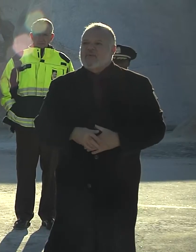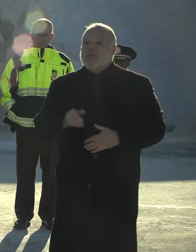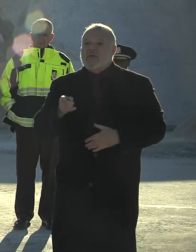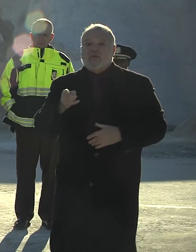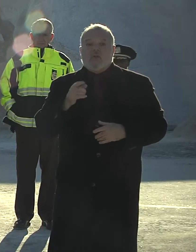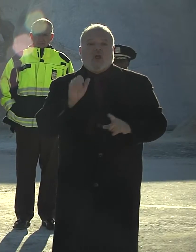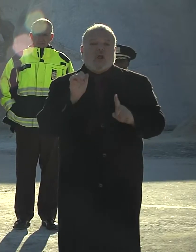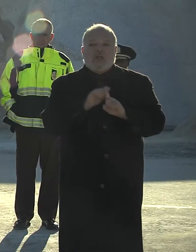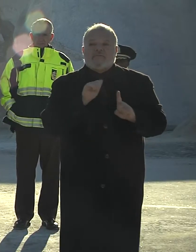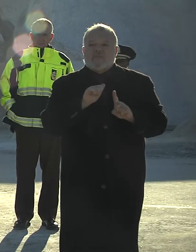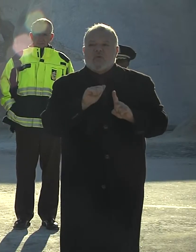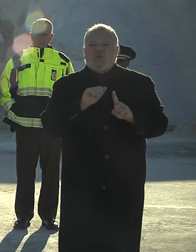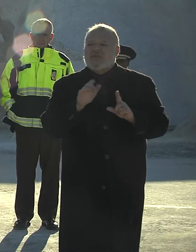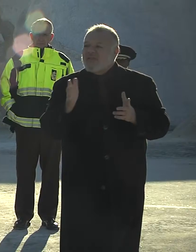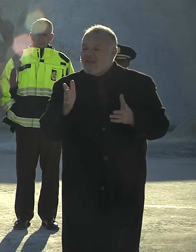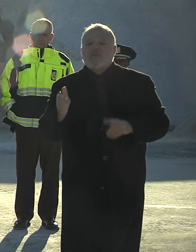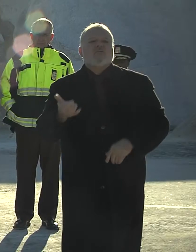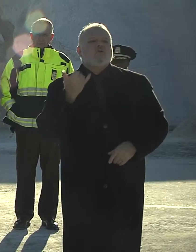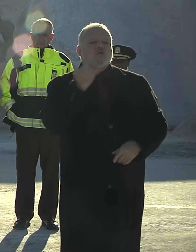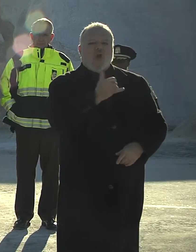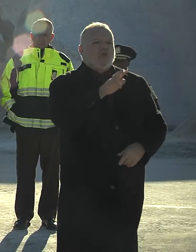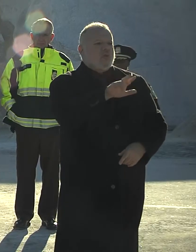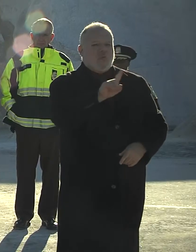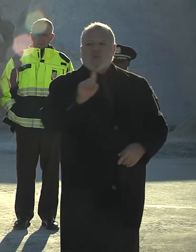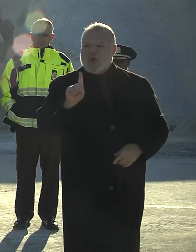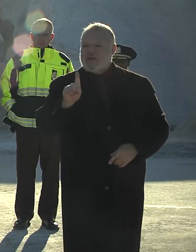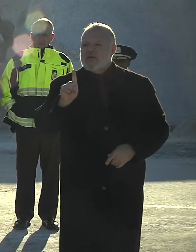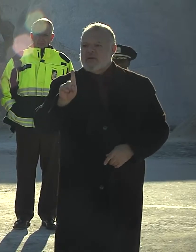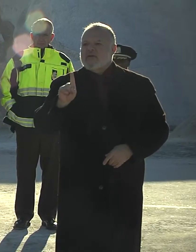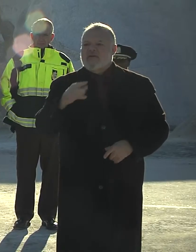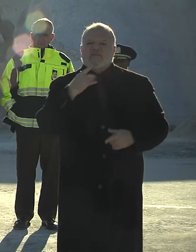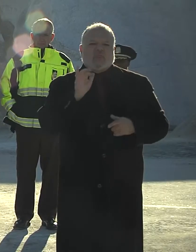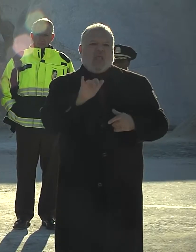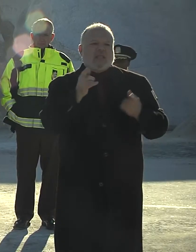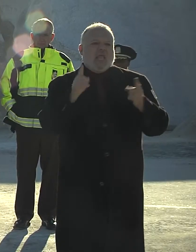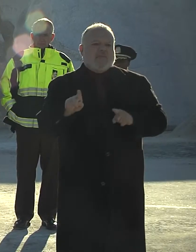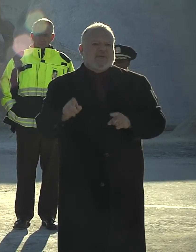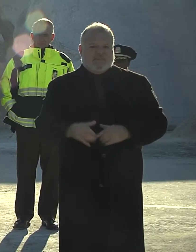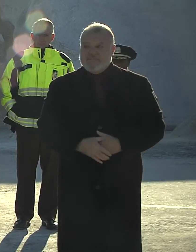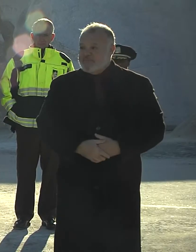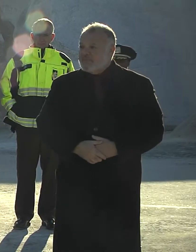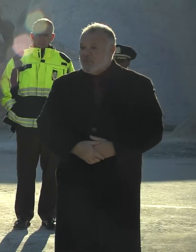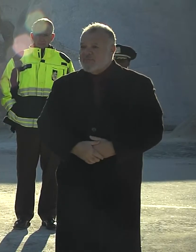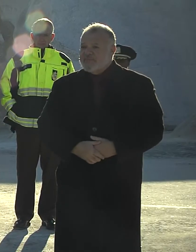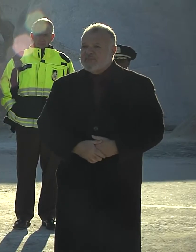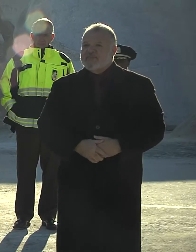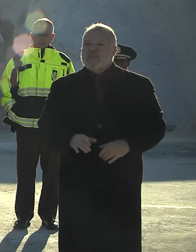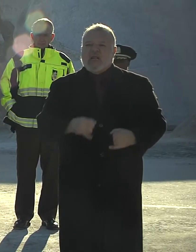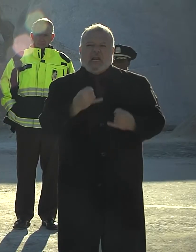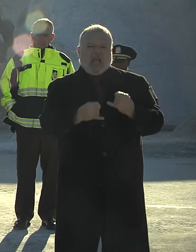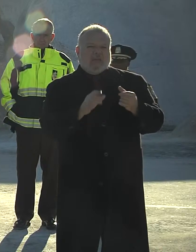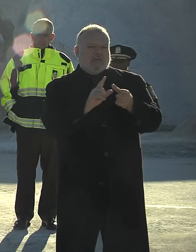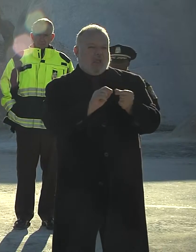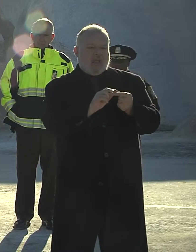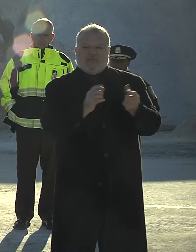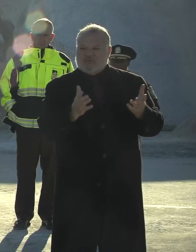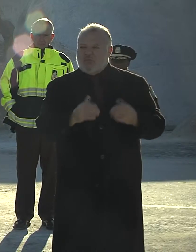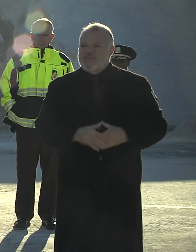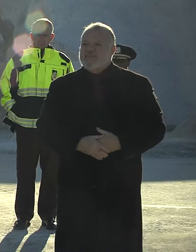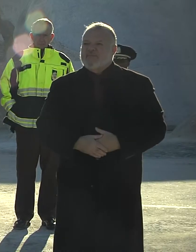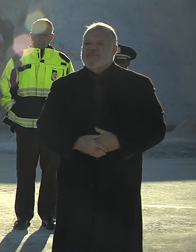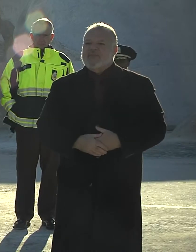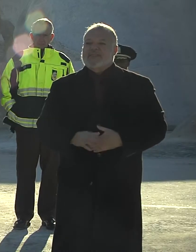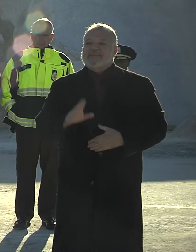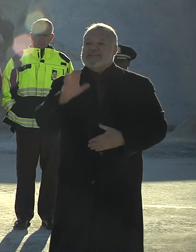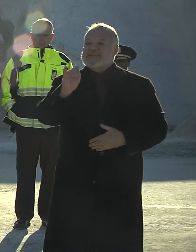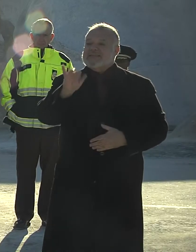answer a question, and they will give you the information that you need. Finally, I want to just make a particular note. The city of